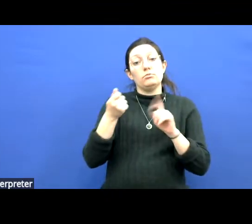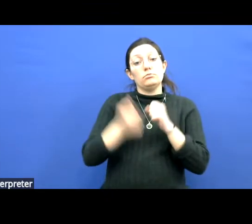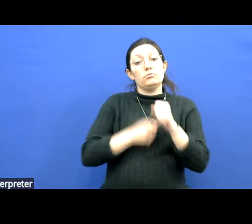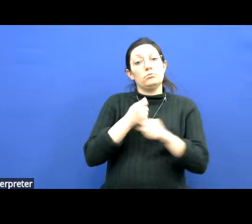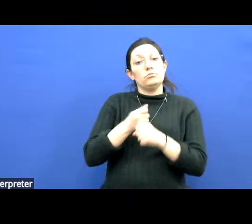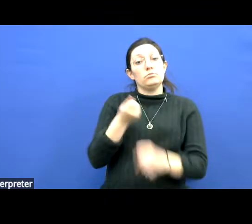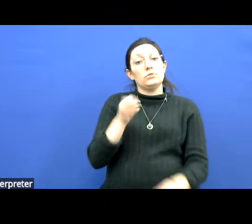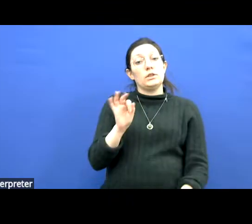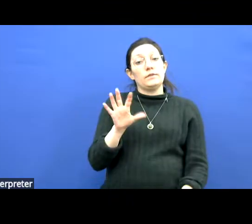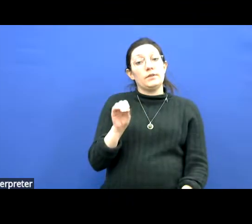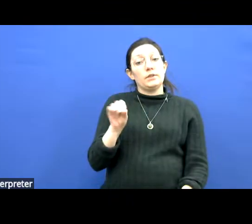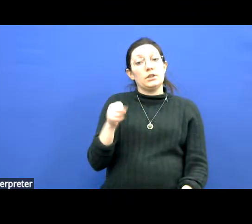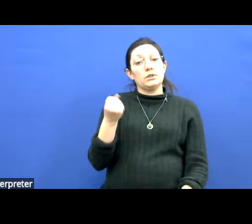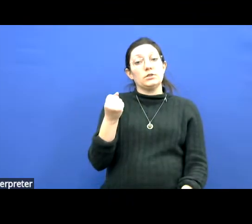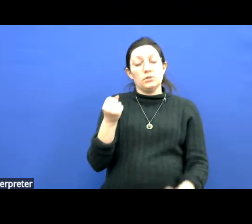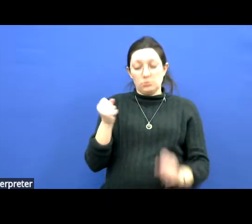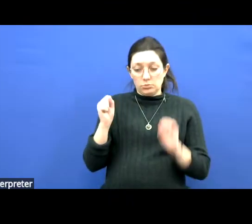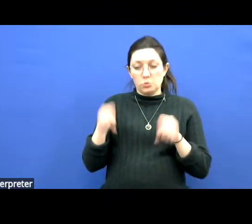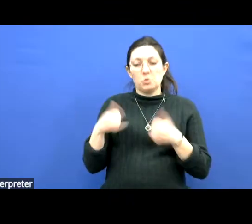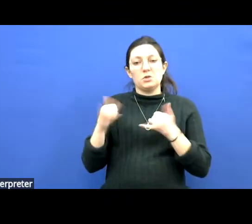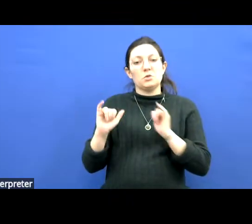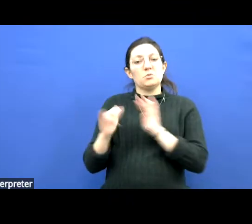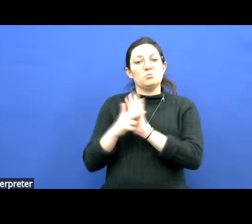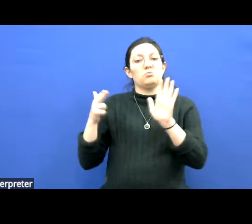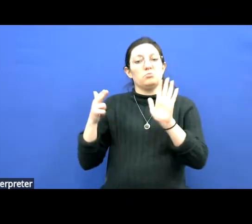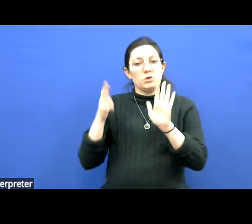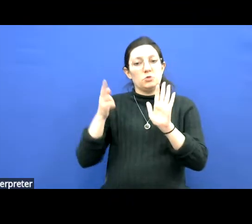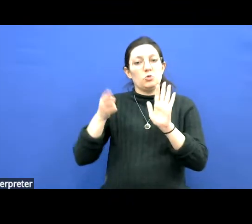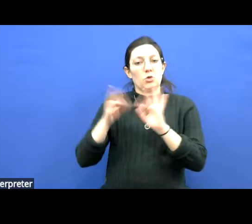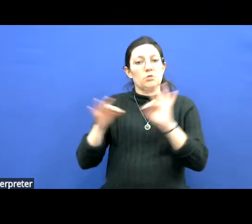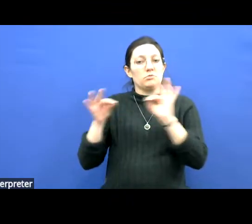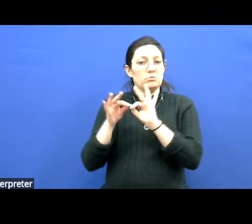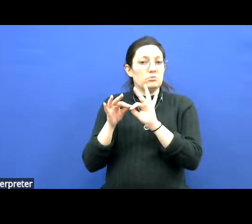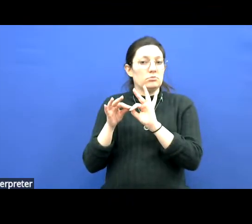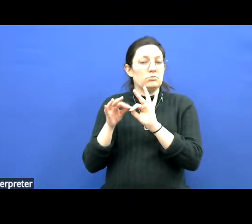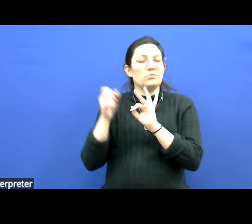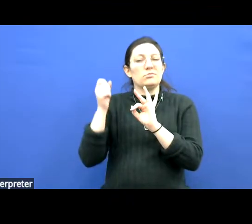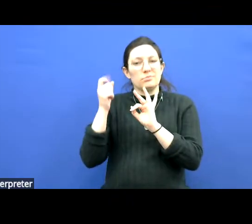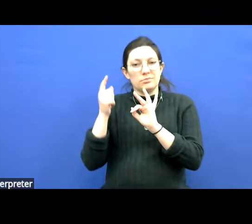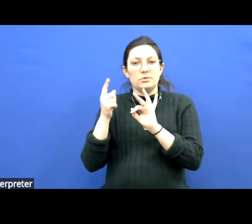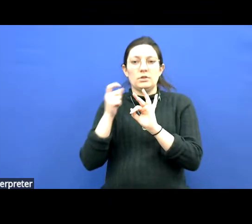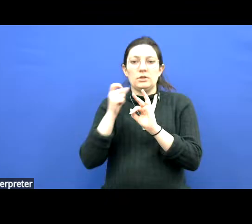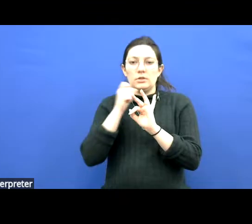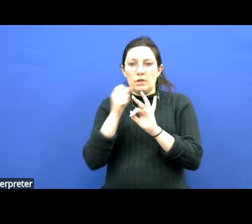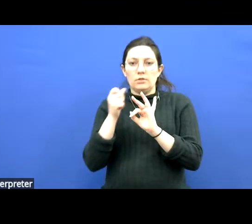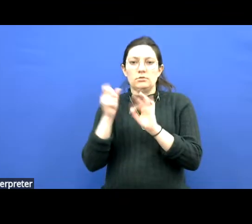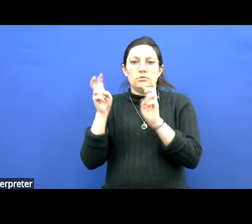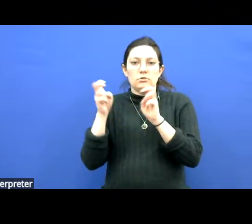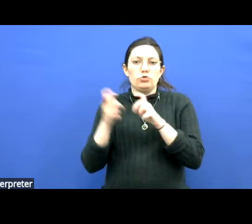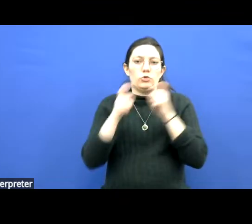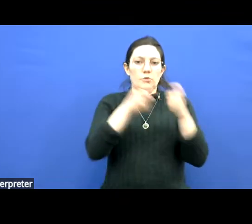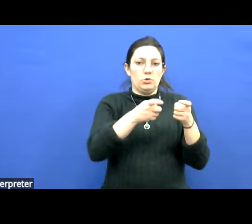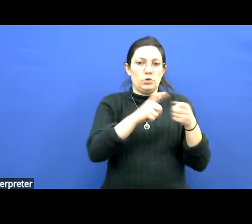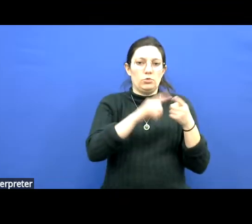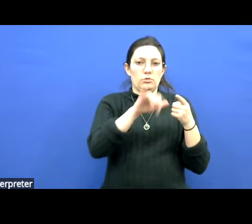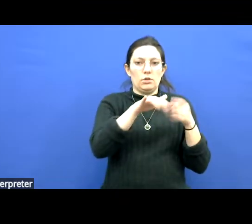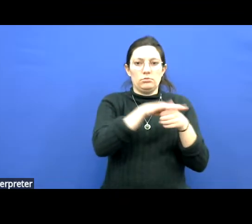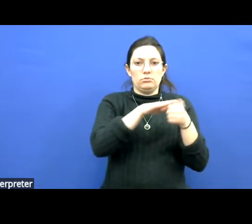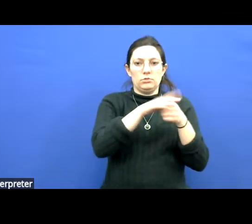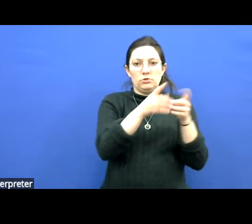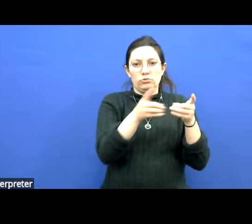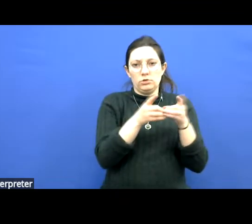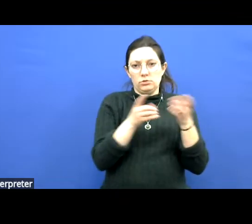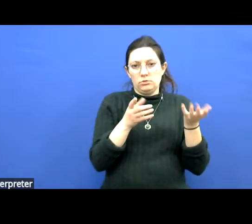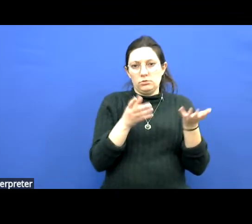be deemed eligible, or excuse me, historic, but not actually be contributing to the district itself because